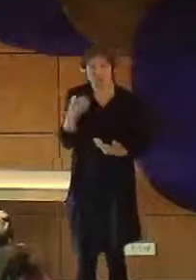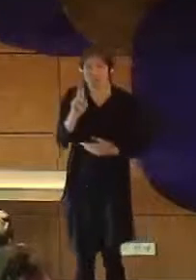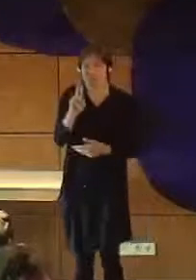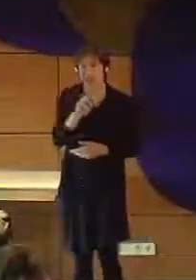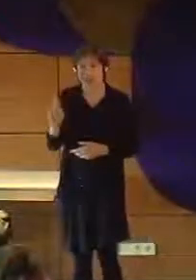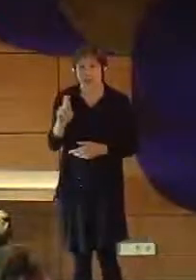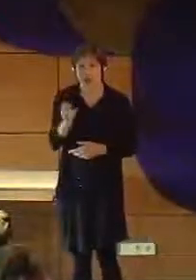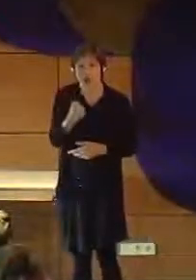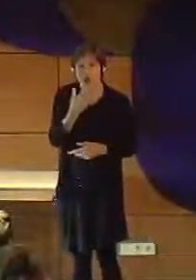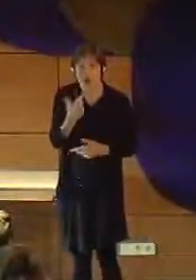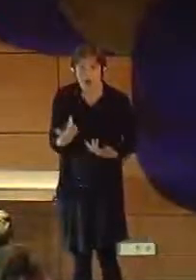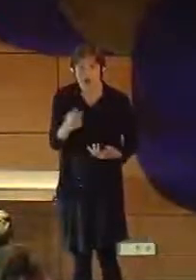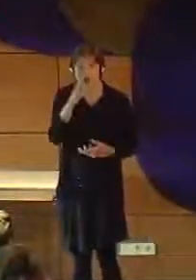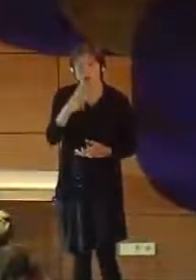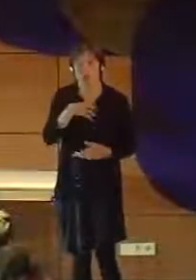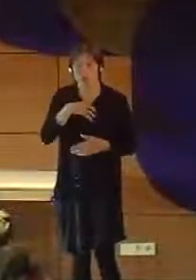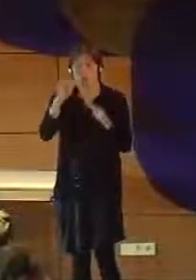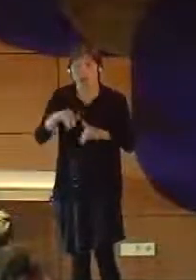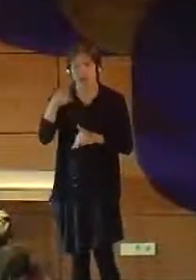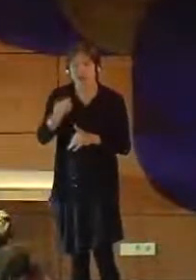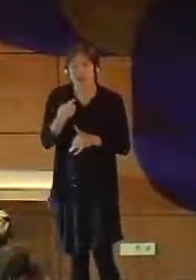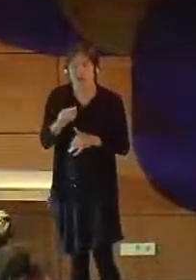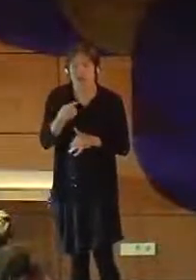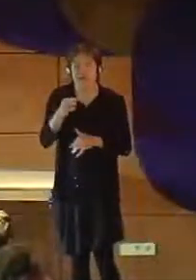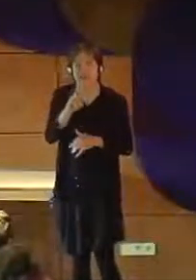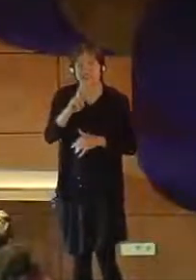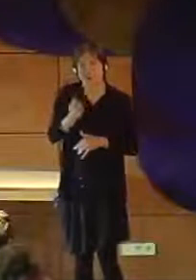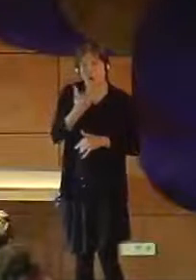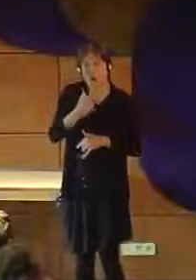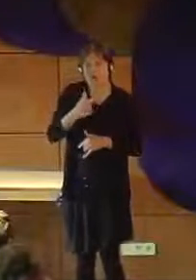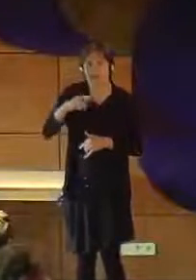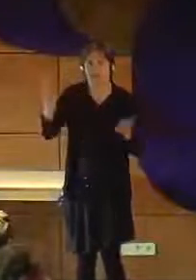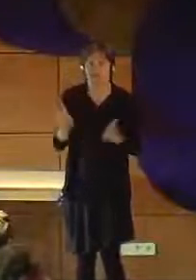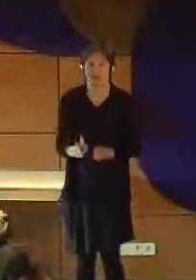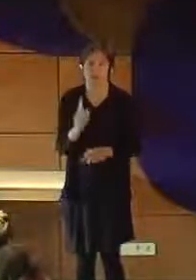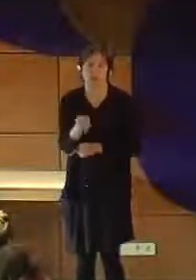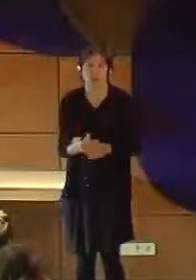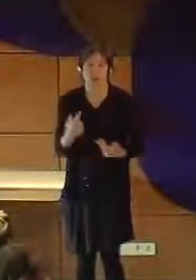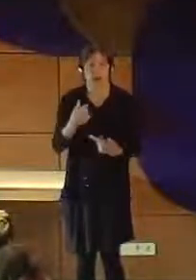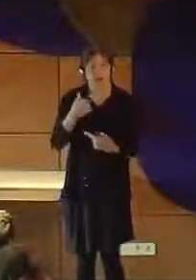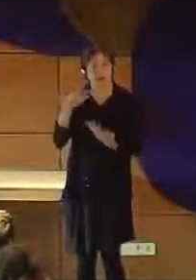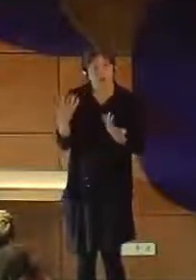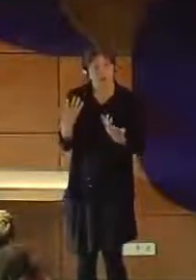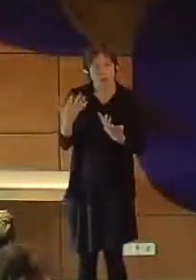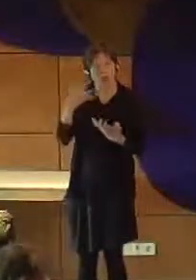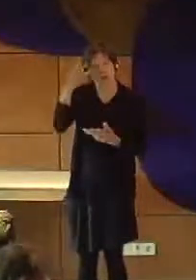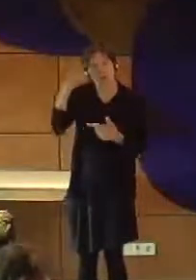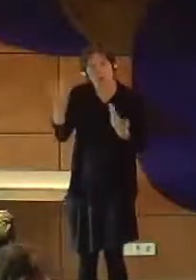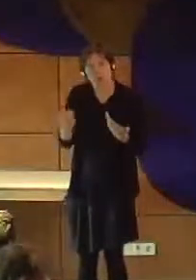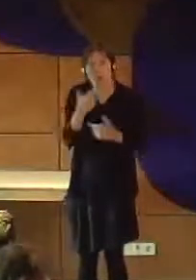work on the basis of 1 capsule equals 2 pumps. So if you did want to change, I would switch from 40 milligrams